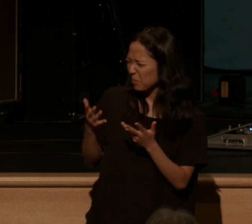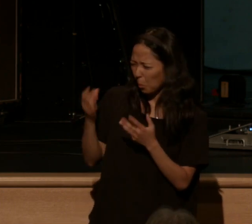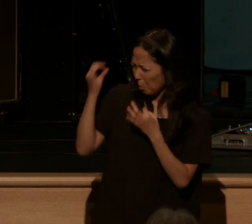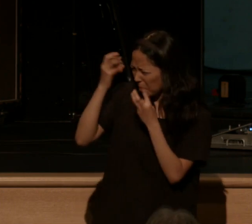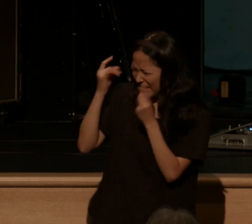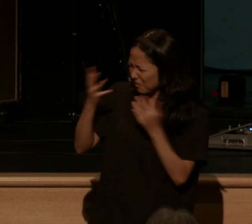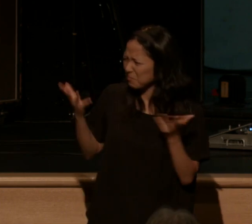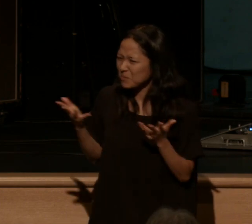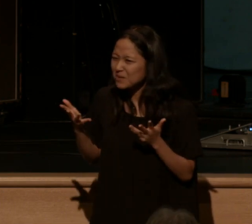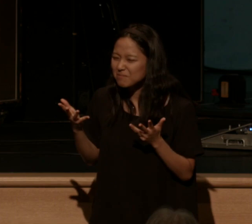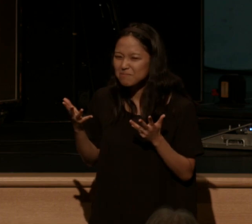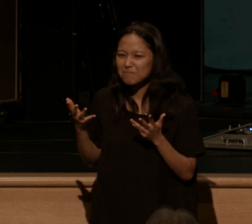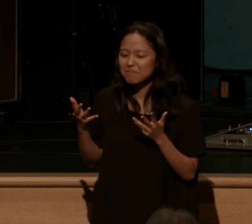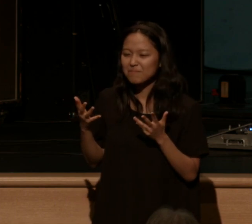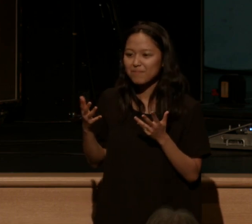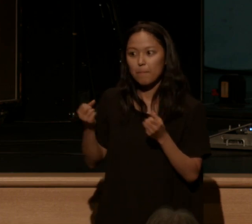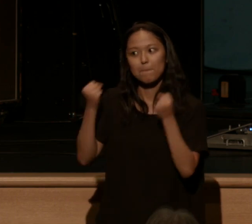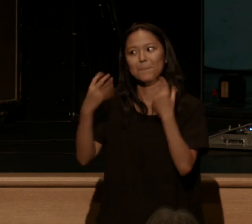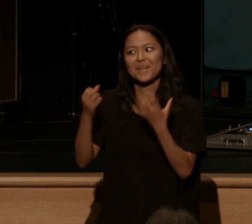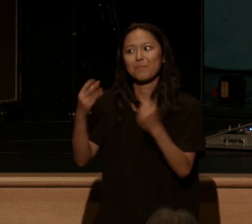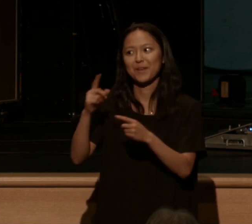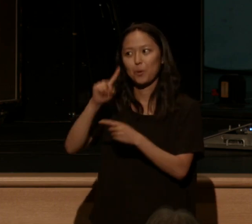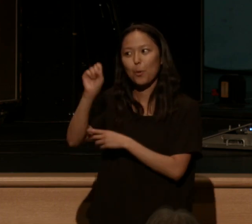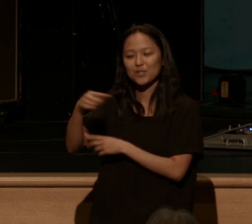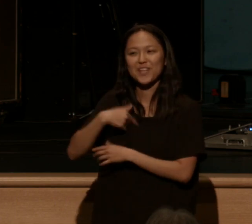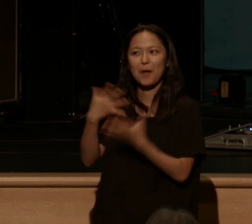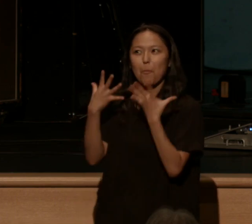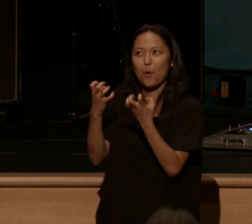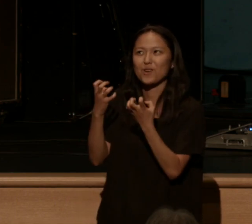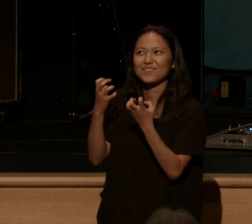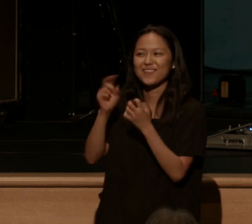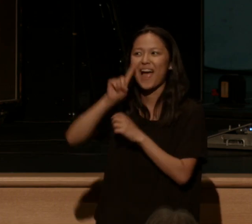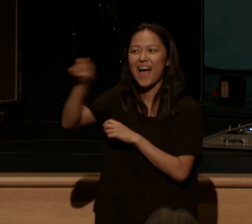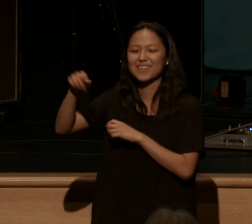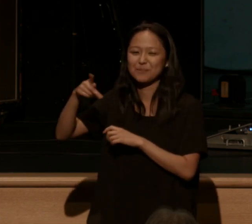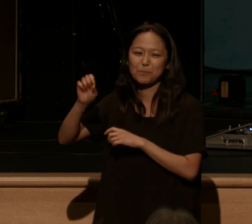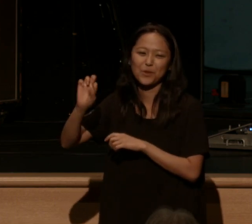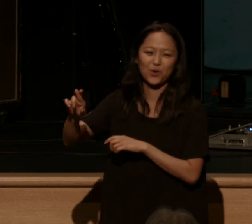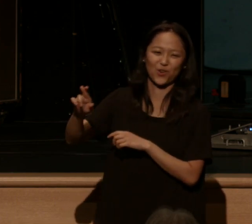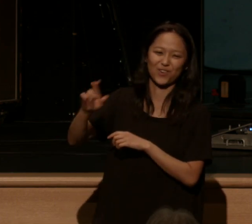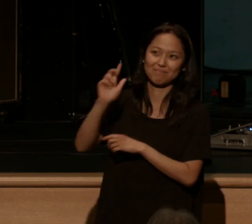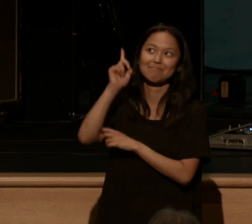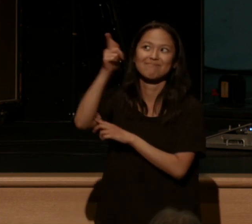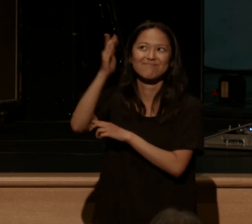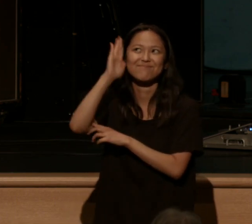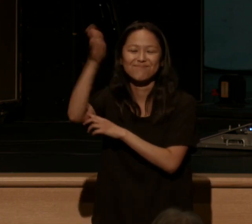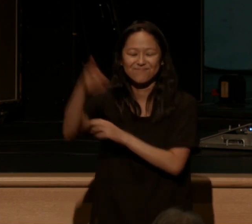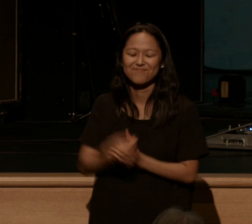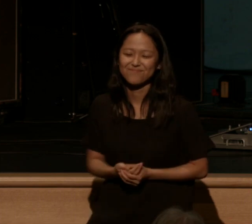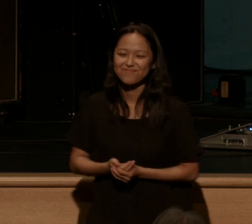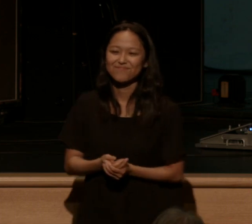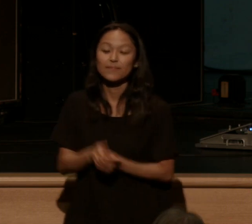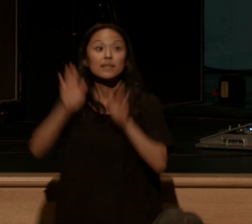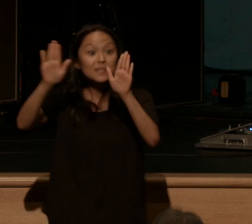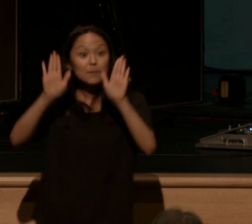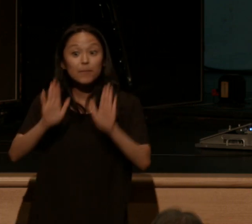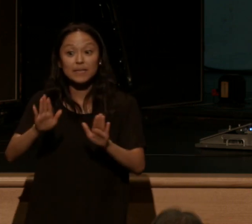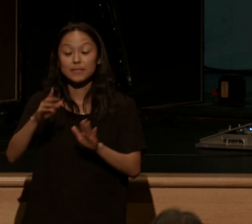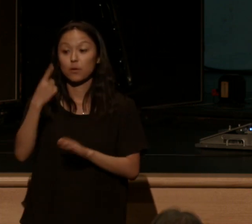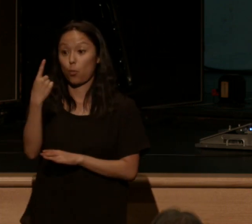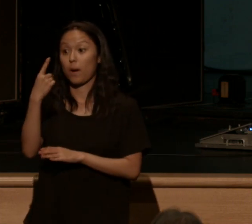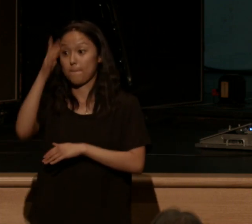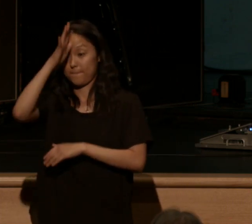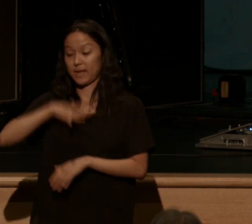things were going on? One of many questions I can't wait to ask guys like Peter. It's amazing here too. I love how Kent